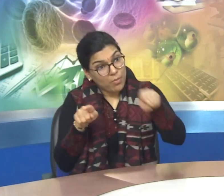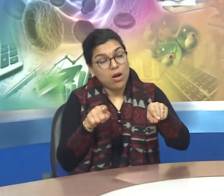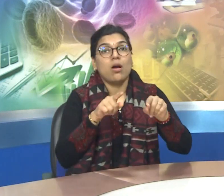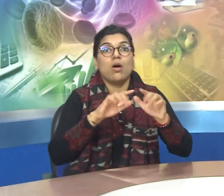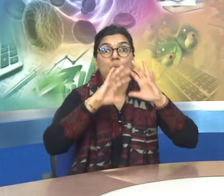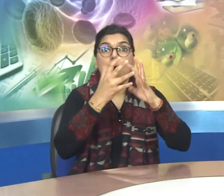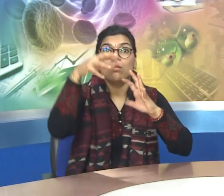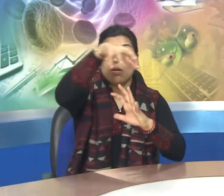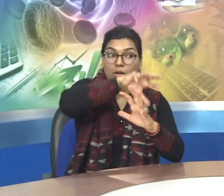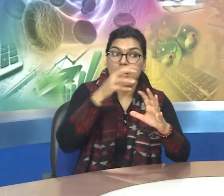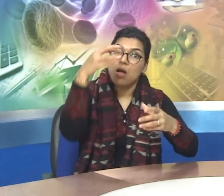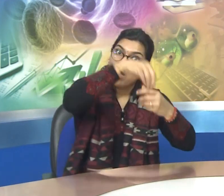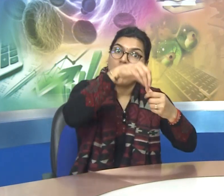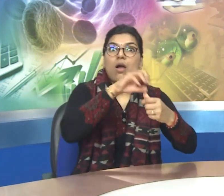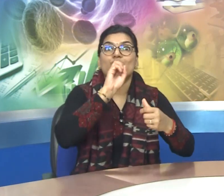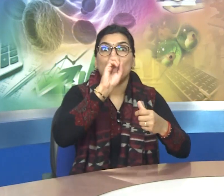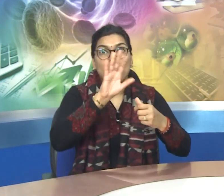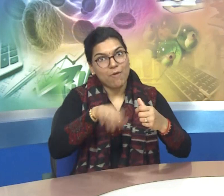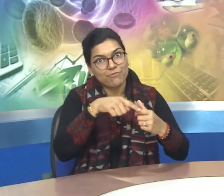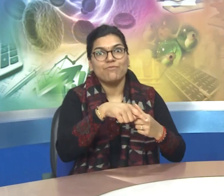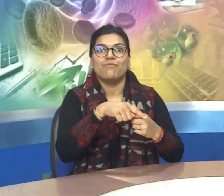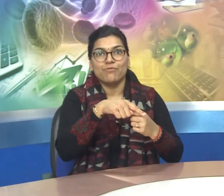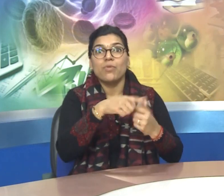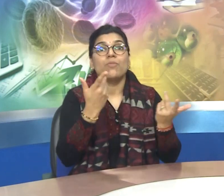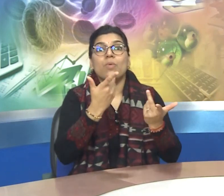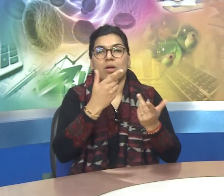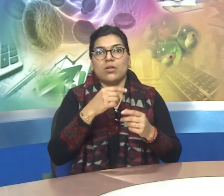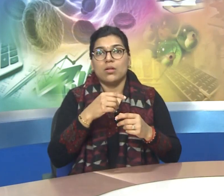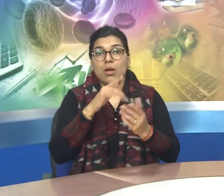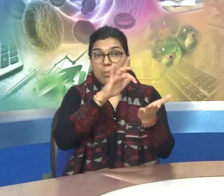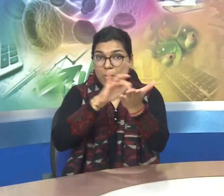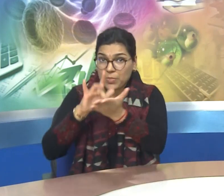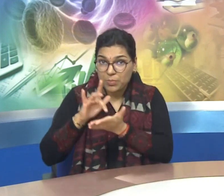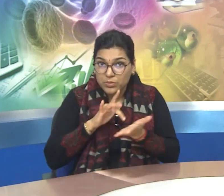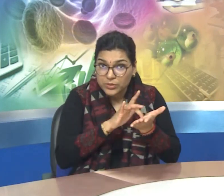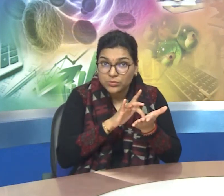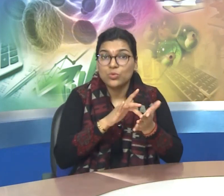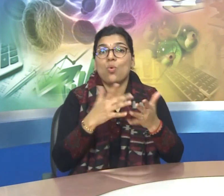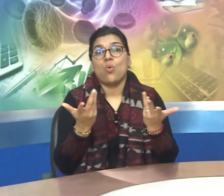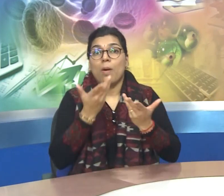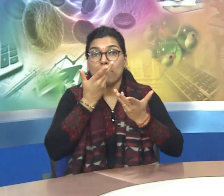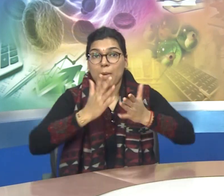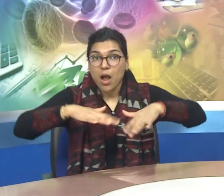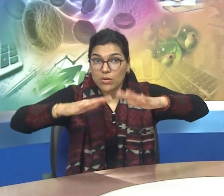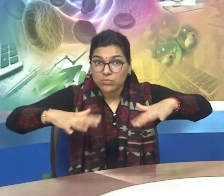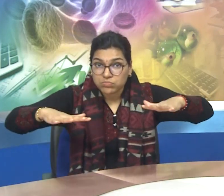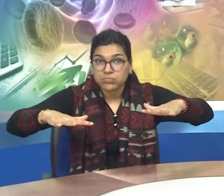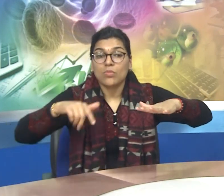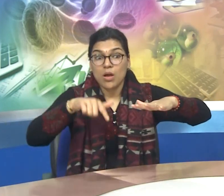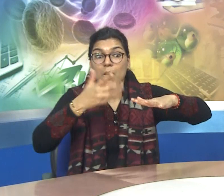It lists names of places, seas, mountains, and other geographical